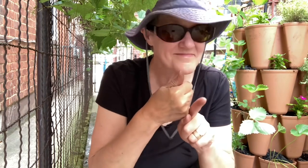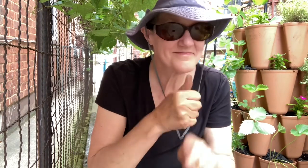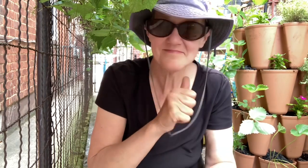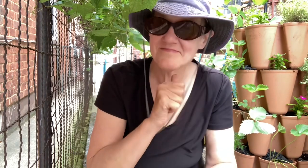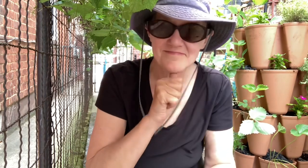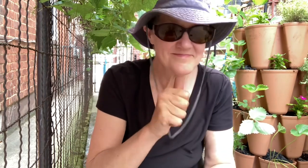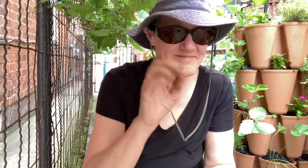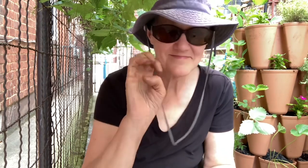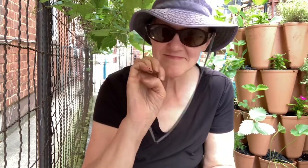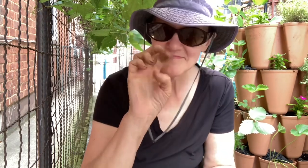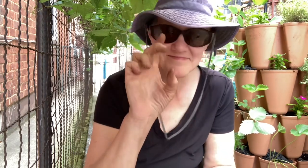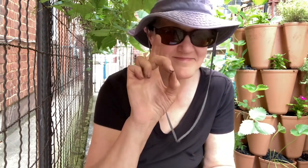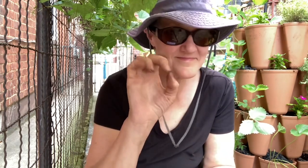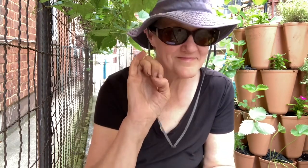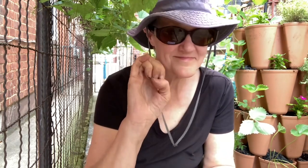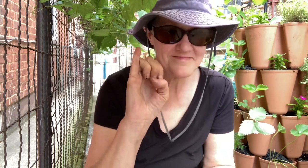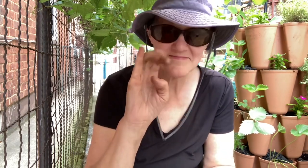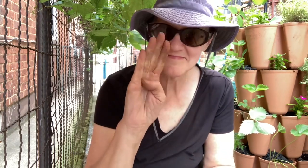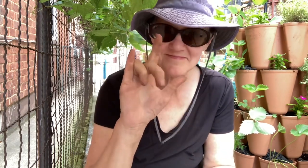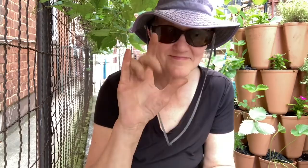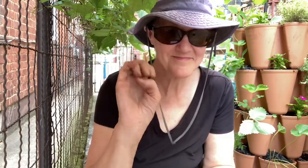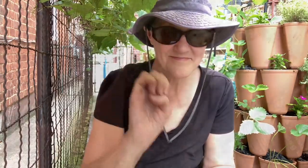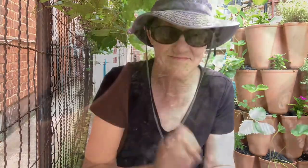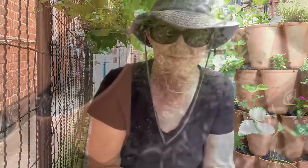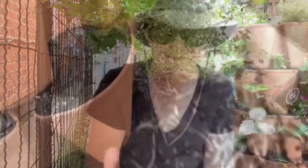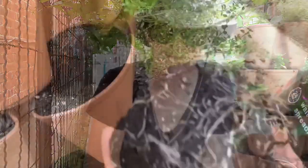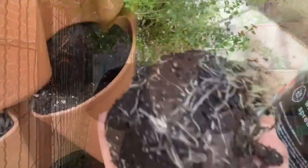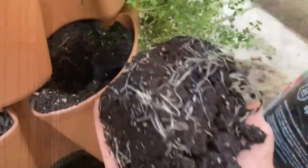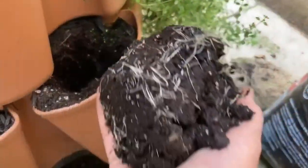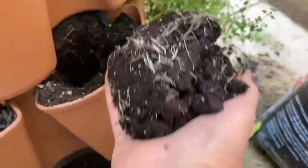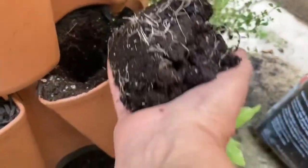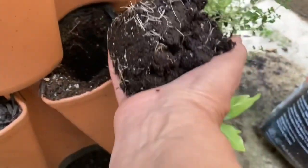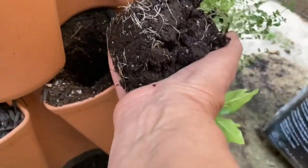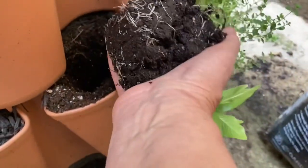Now, the flowers themselves, they are not edible.